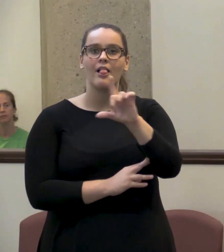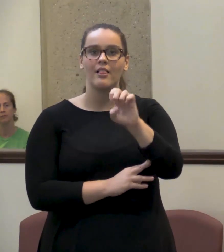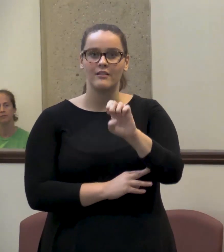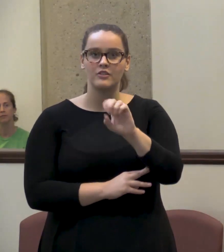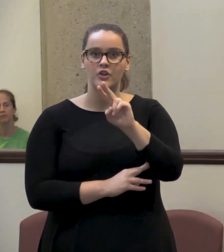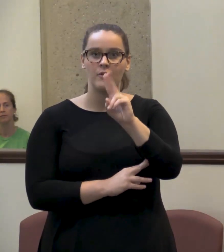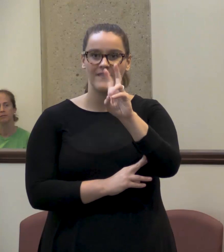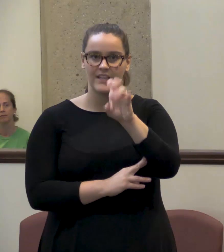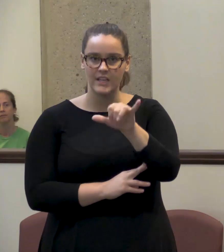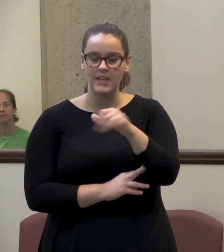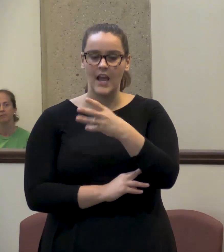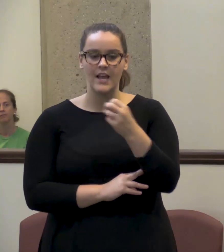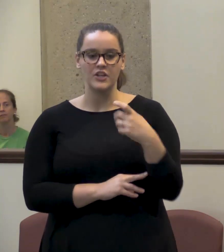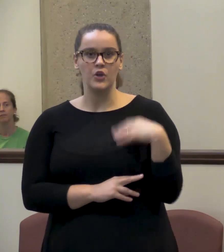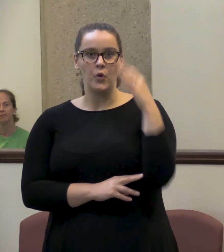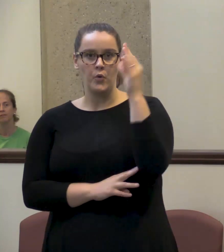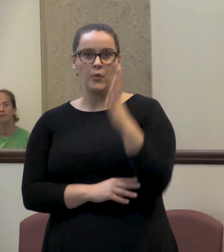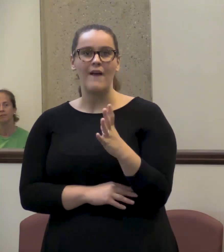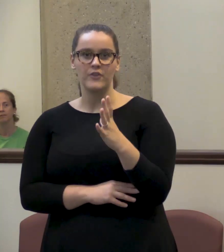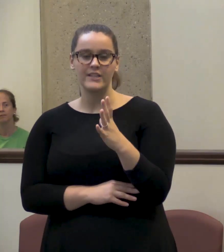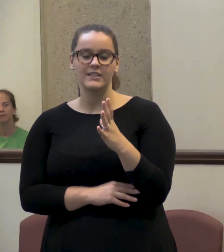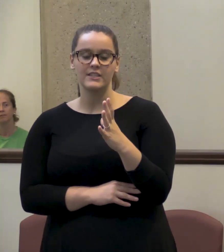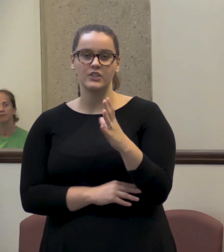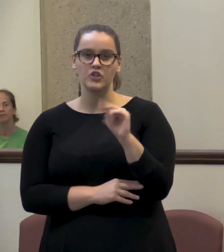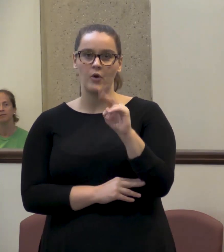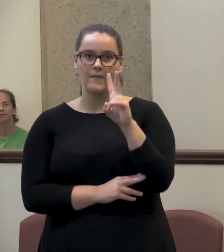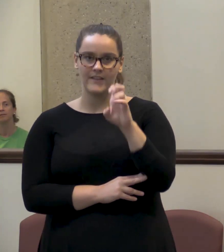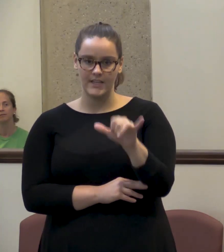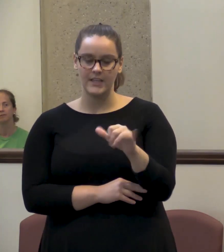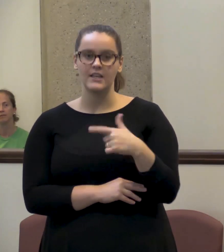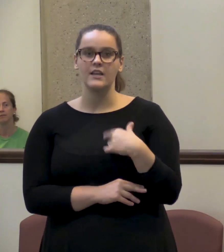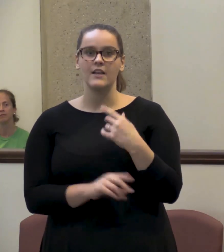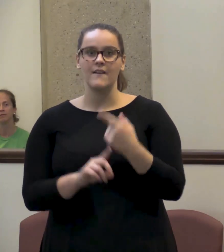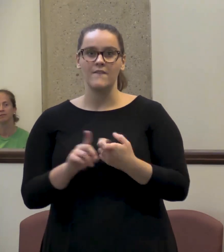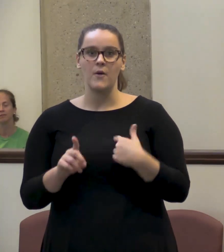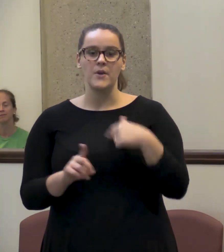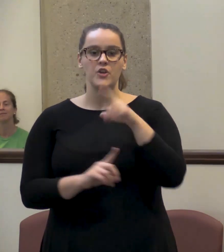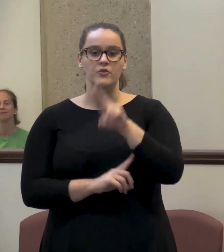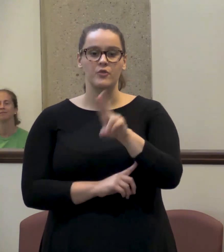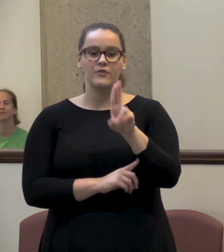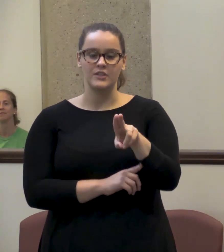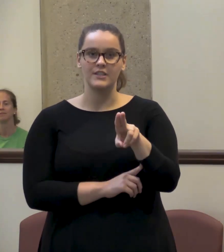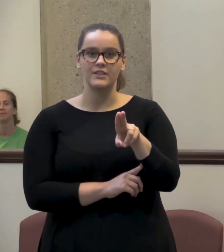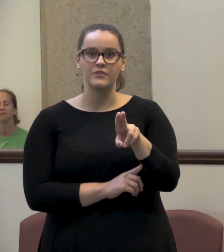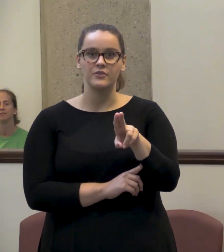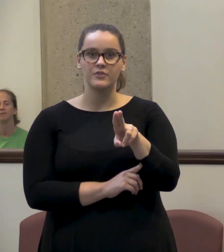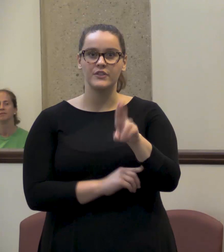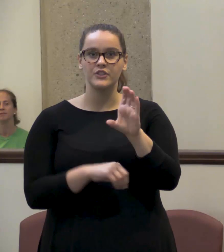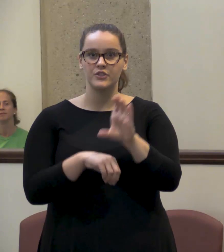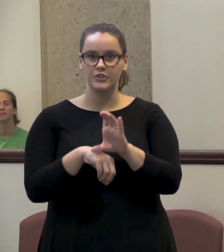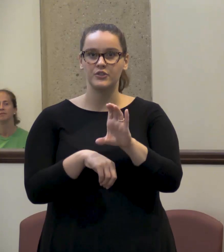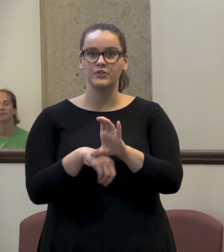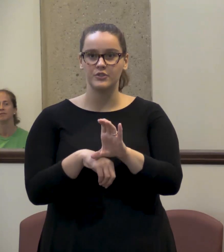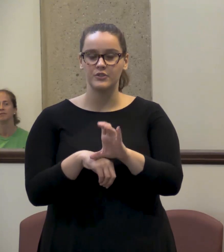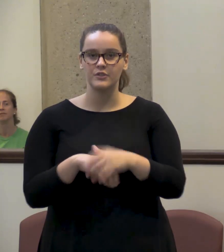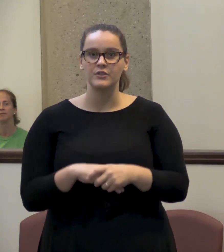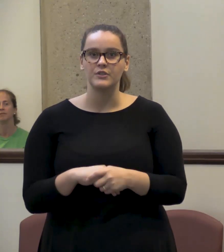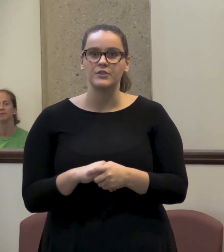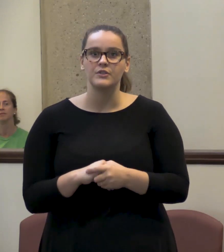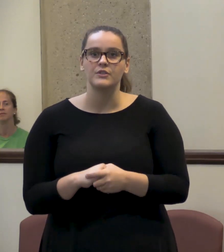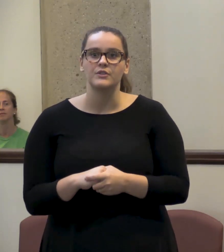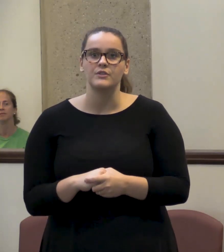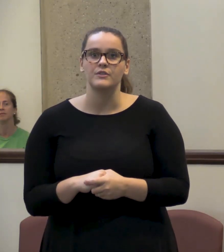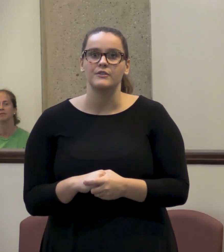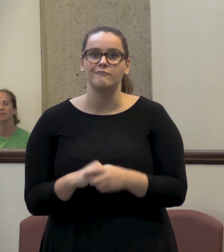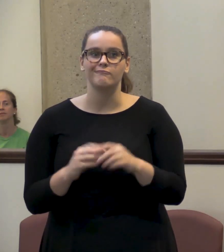Abhi from Cedar Lane, Unitarian, Universalist. The Reverend began serving